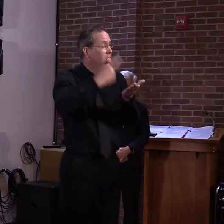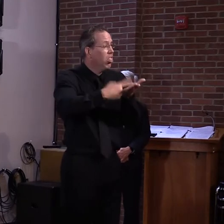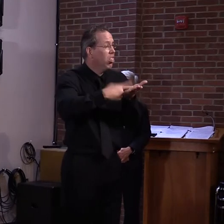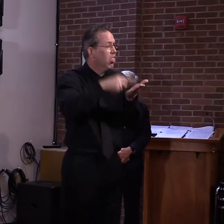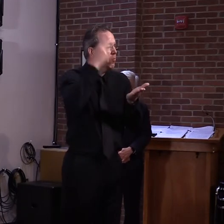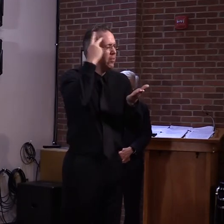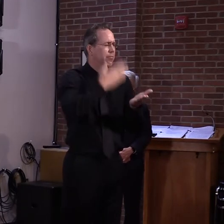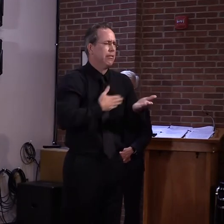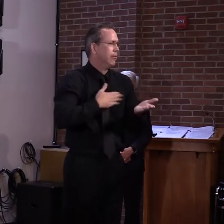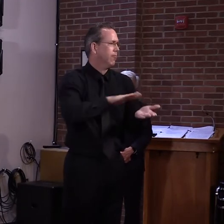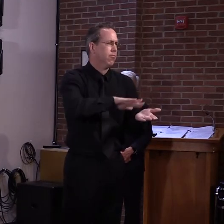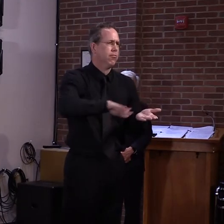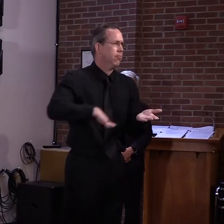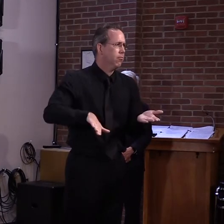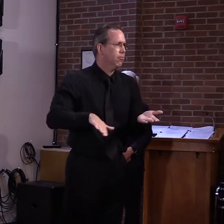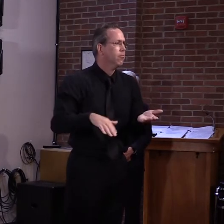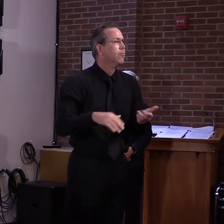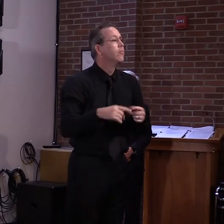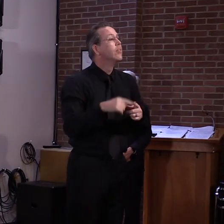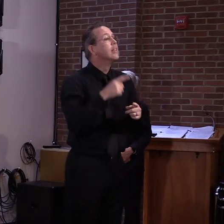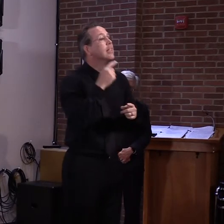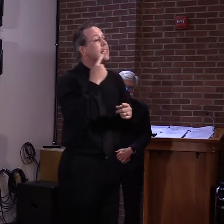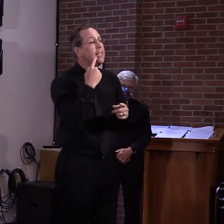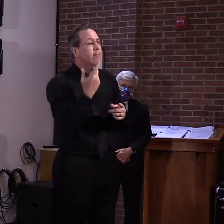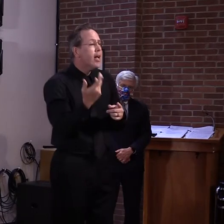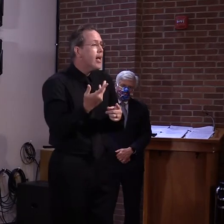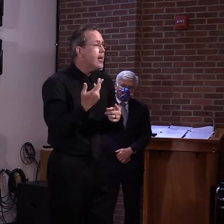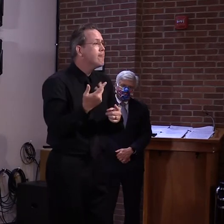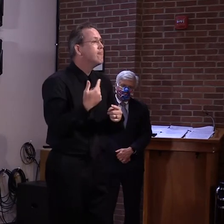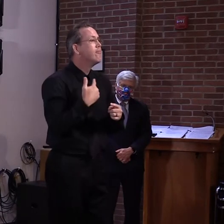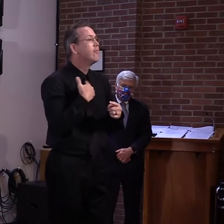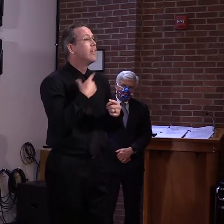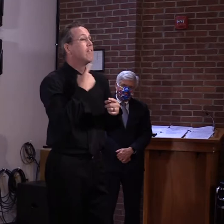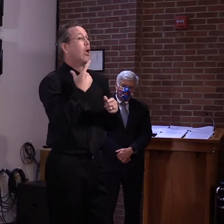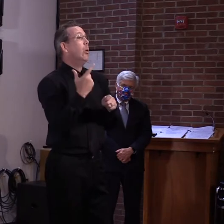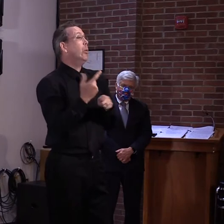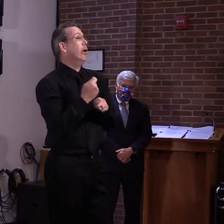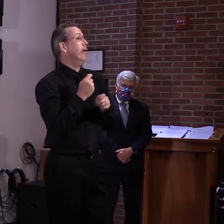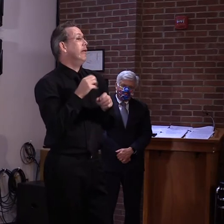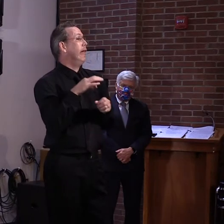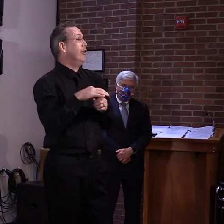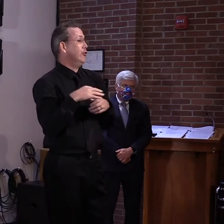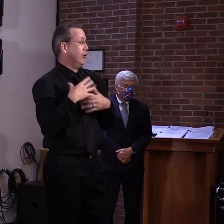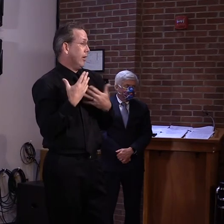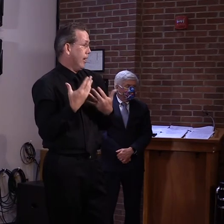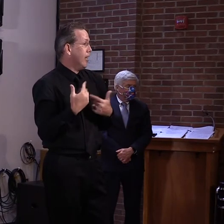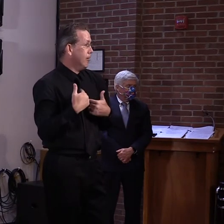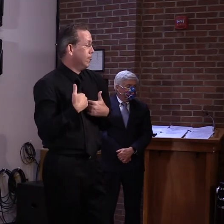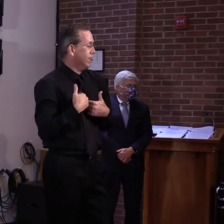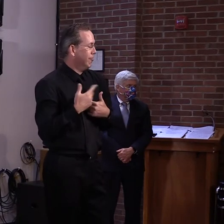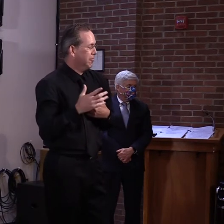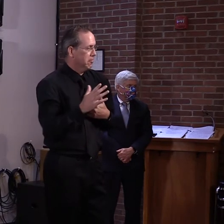successful in November. Sure. A quick question about phosphorus.